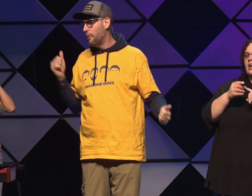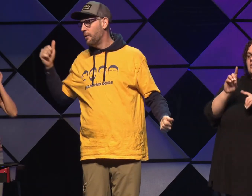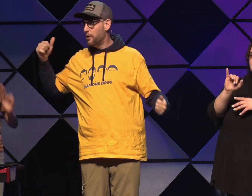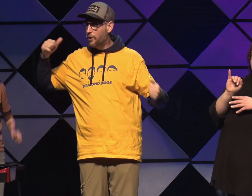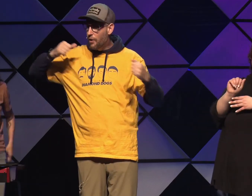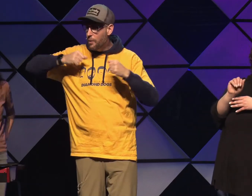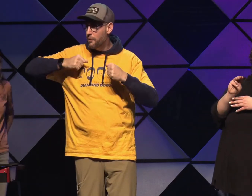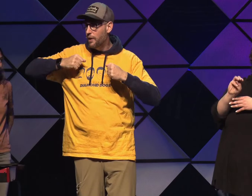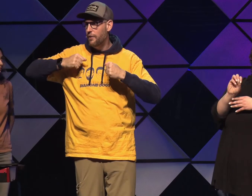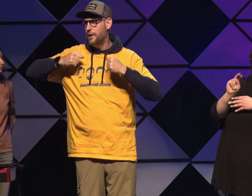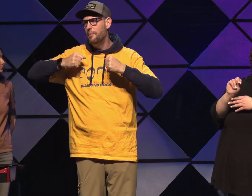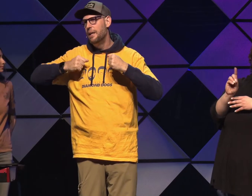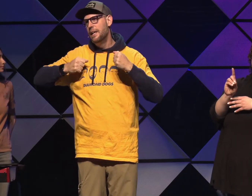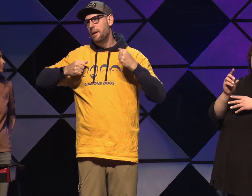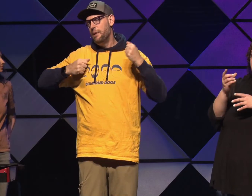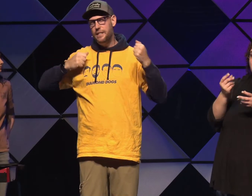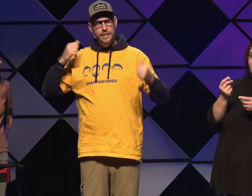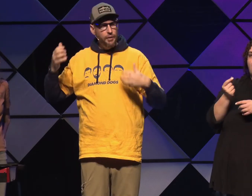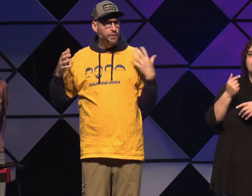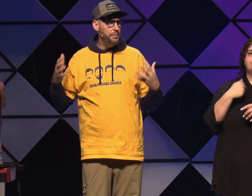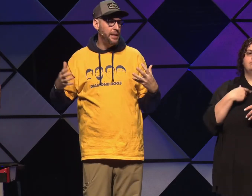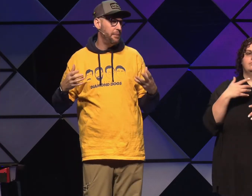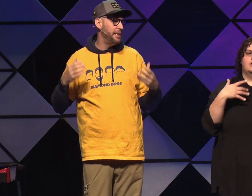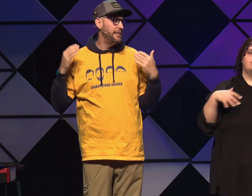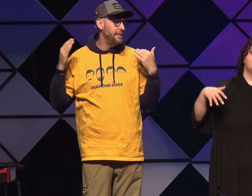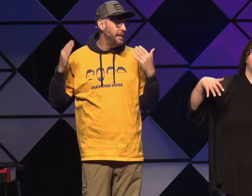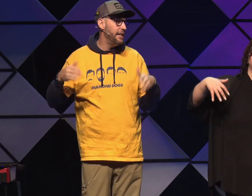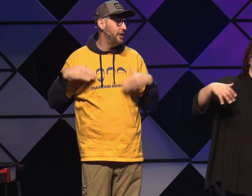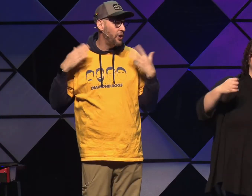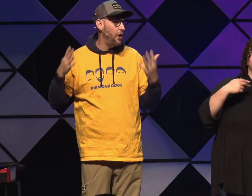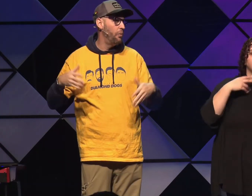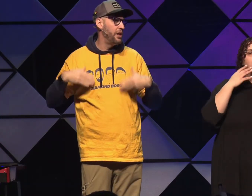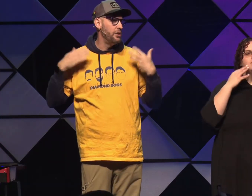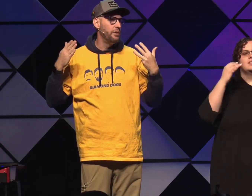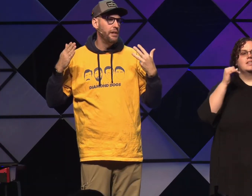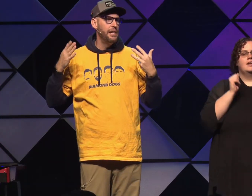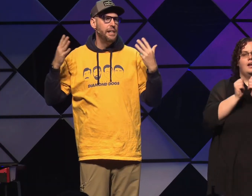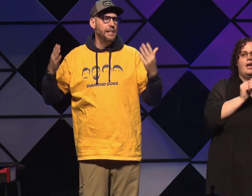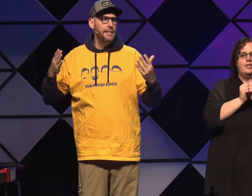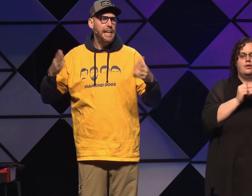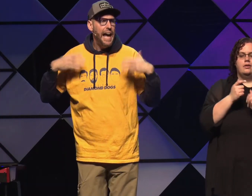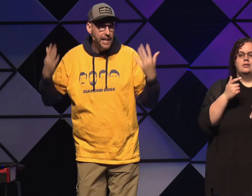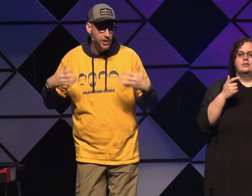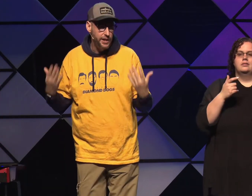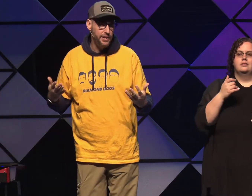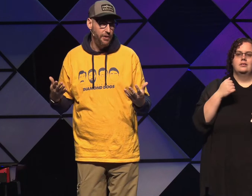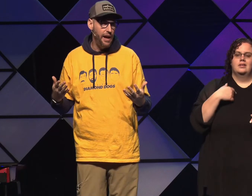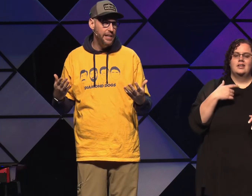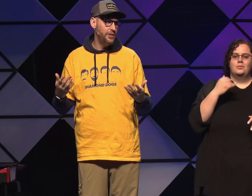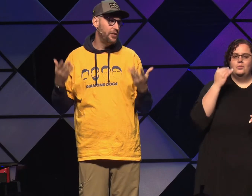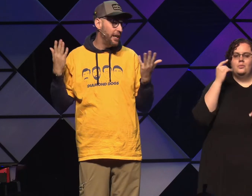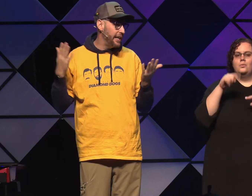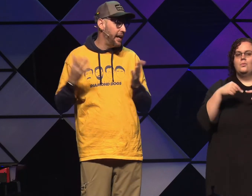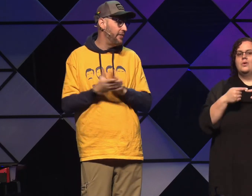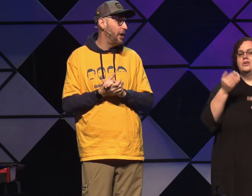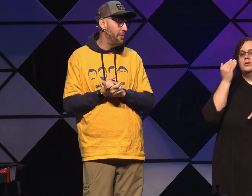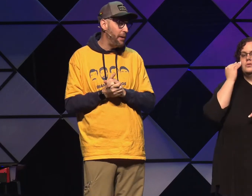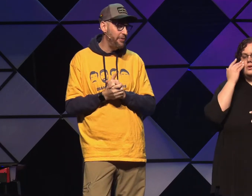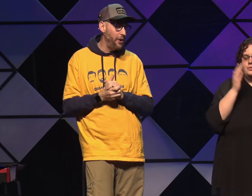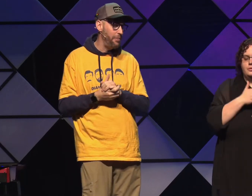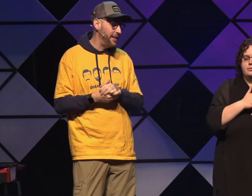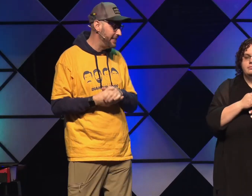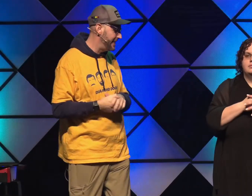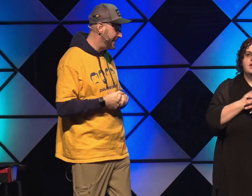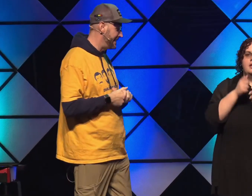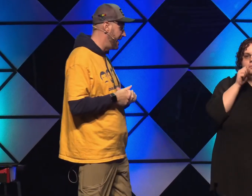Dogs, you might want to put an arm around them. But it's definitely meant to be singing along when you catch it, all right? So check it out. And then I'll be back